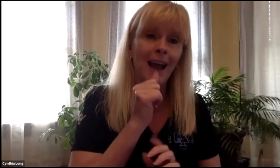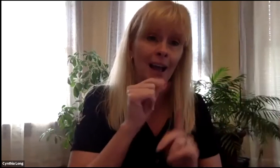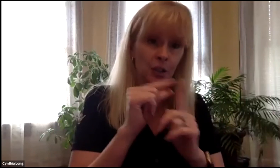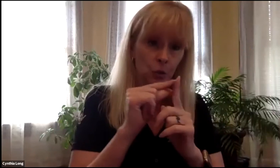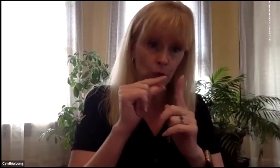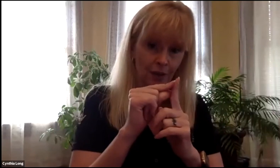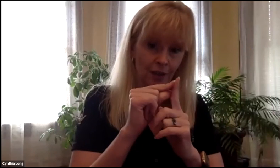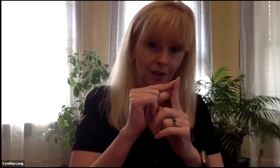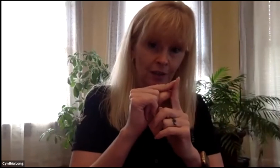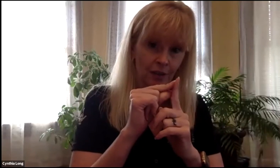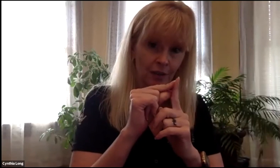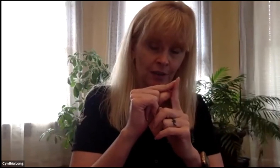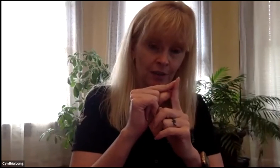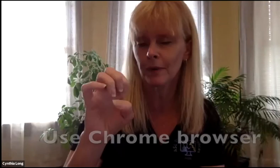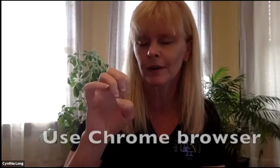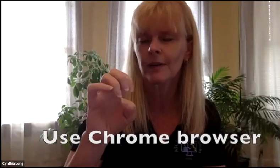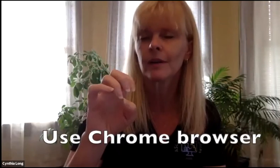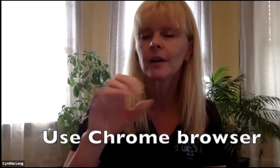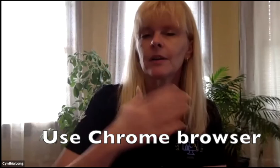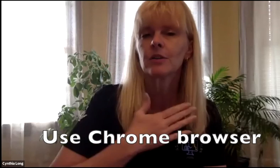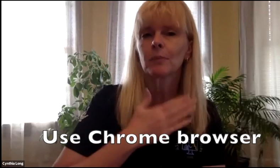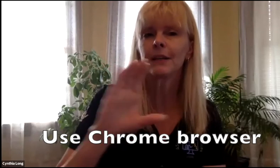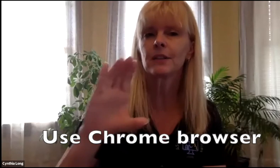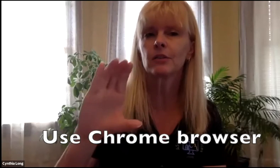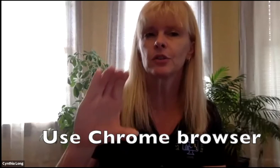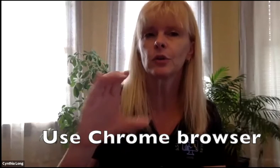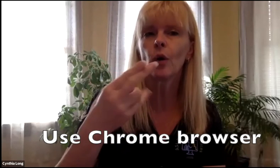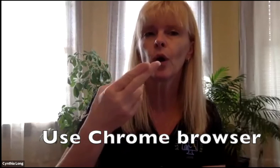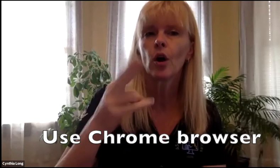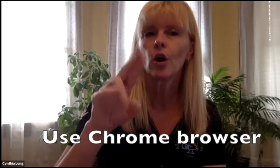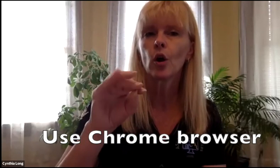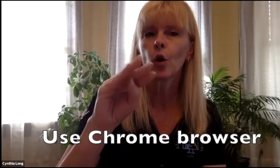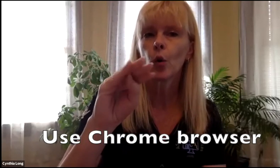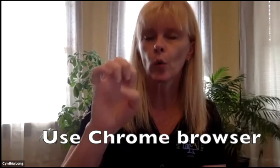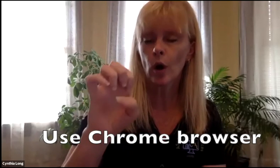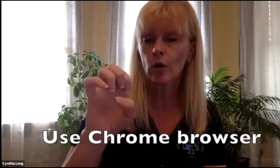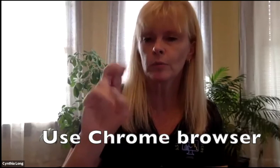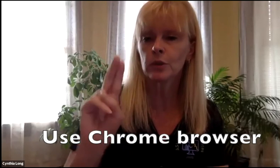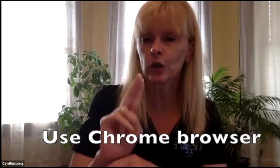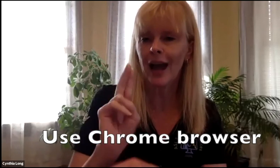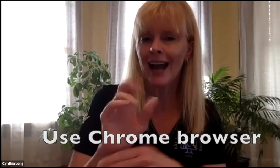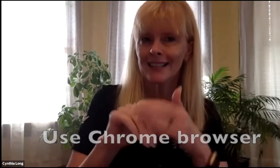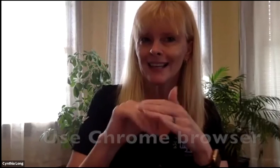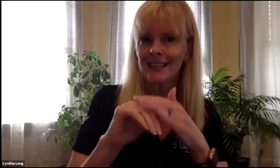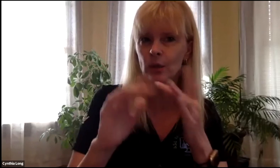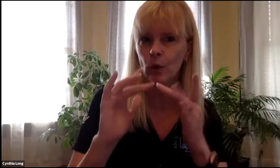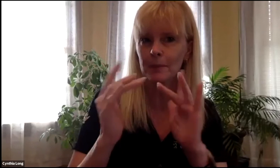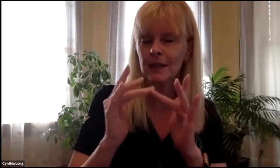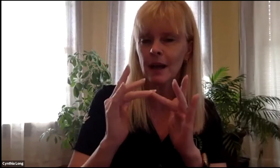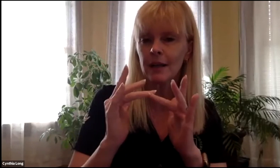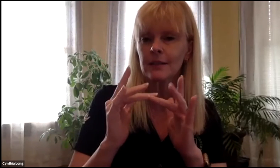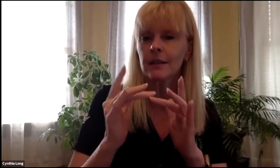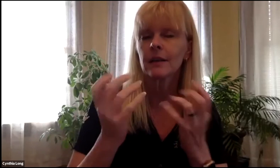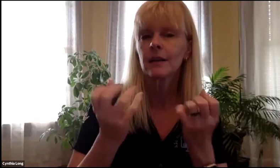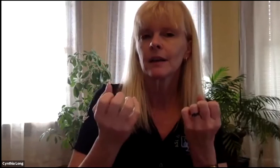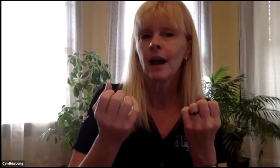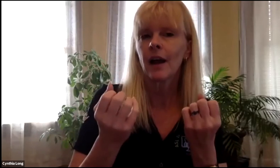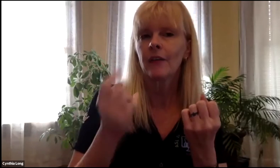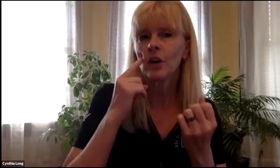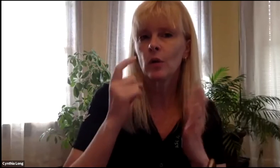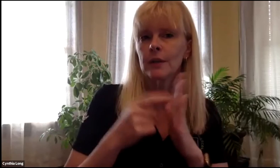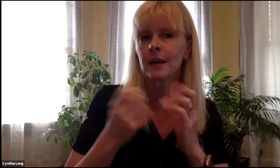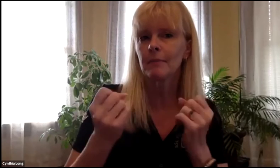have to type the password, Chrome. So please go to Chrome to access the